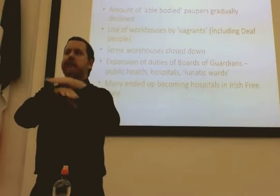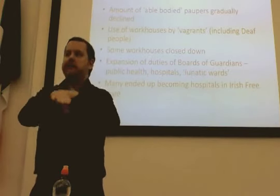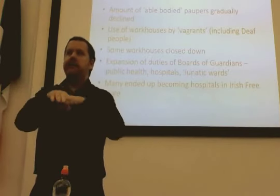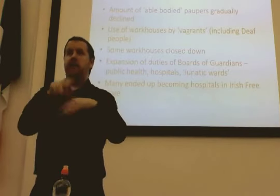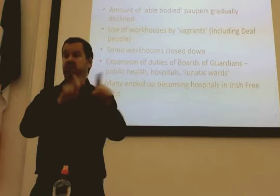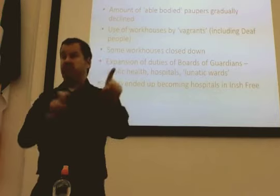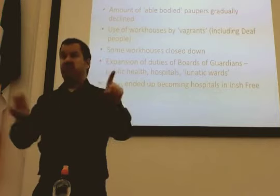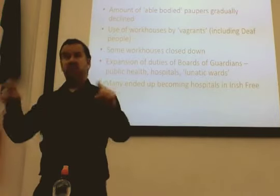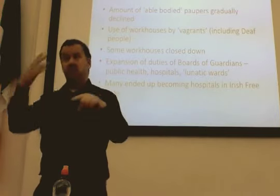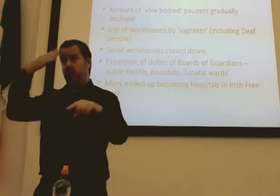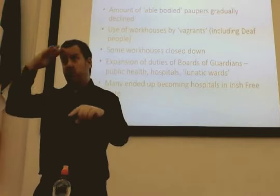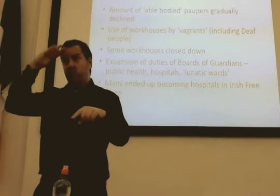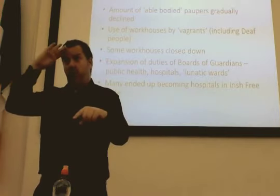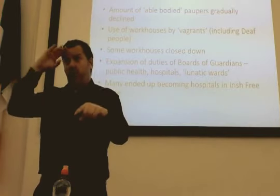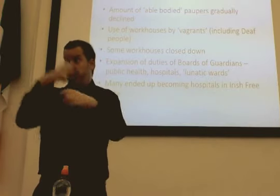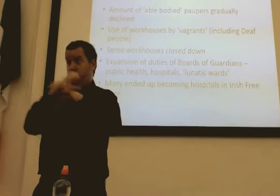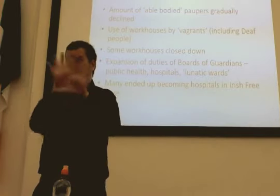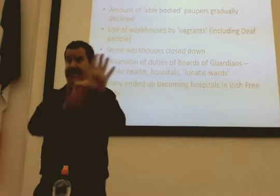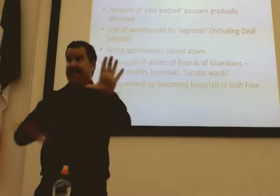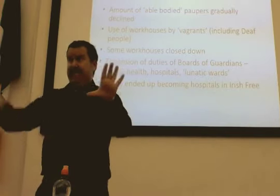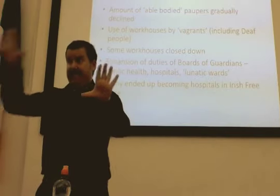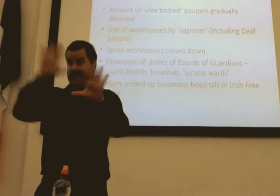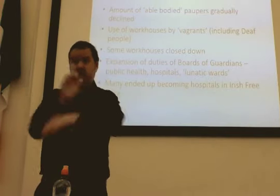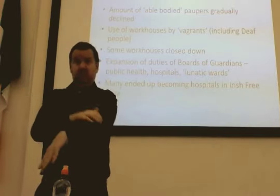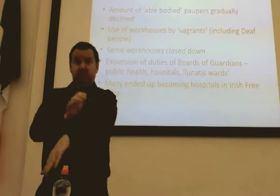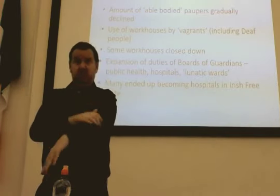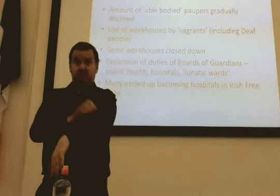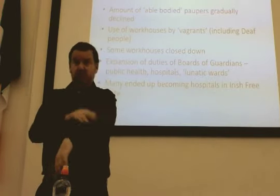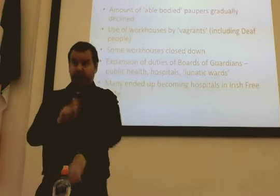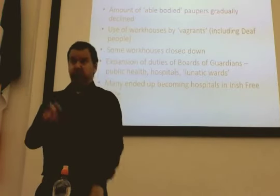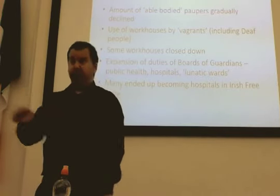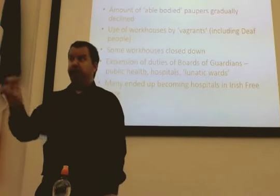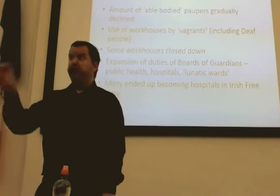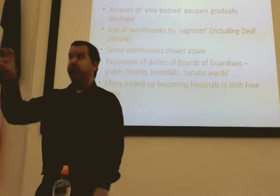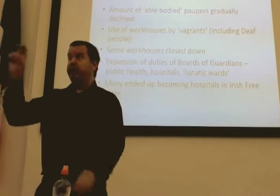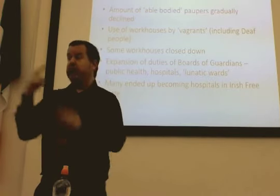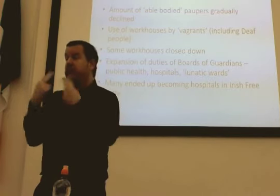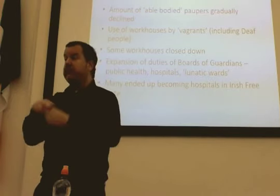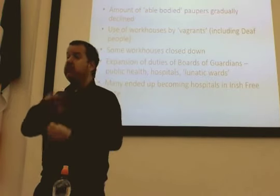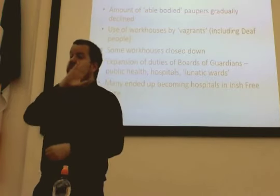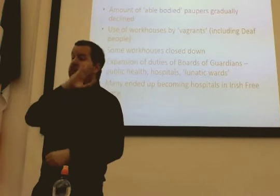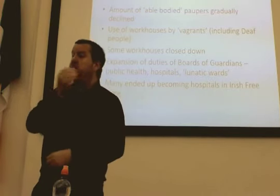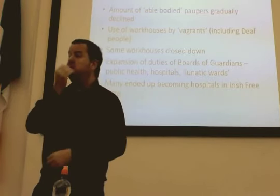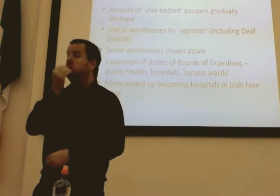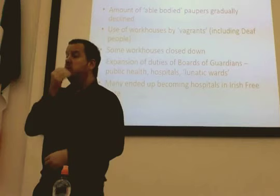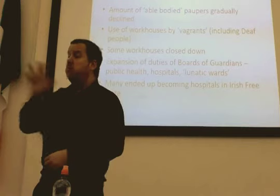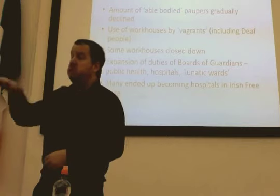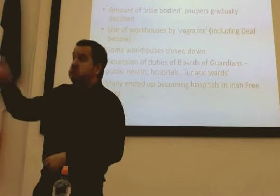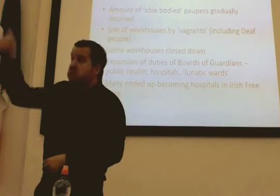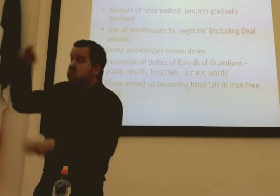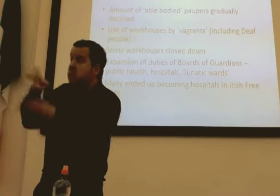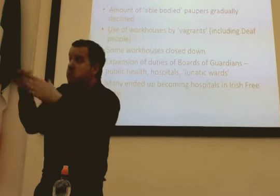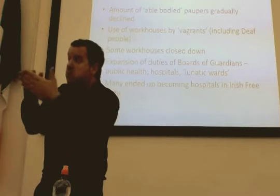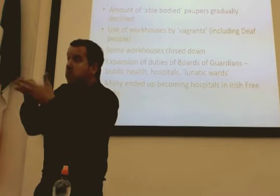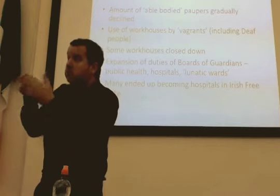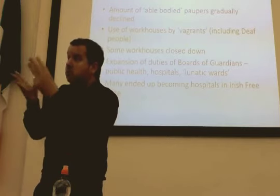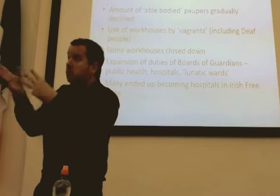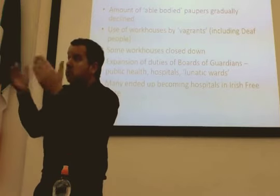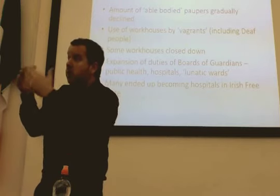Those vagrants would often use workhouses across the country, and they would often travel from workhouse to workhouse looking for a place to sleep and